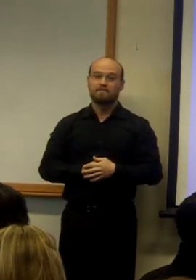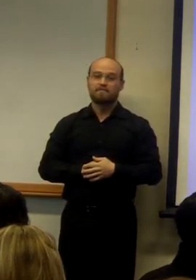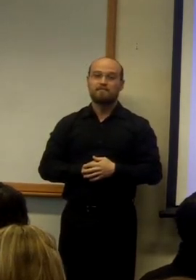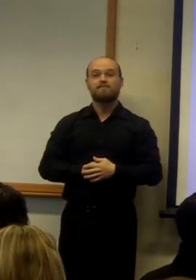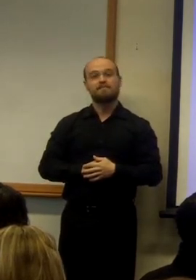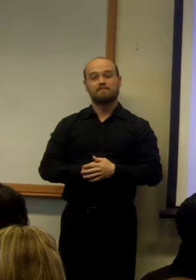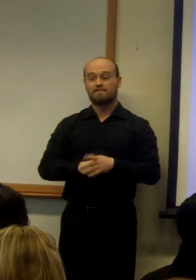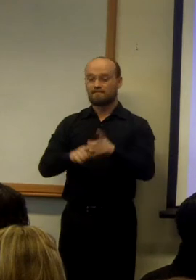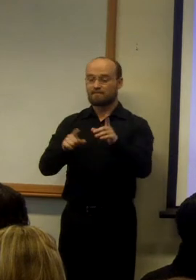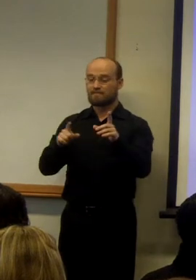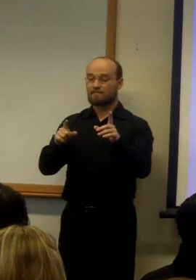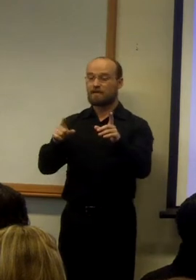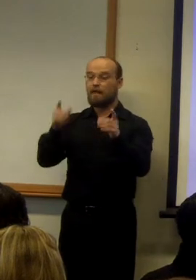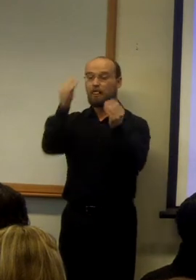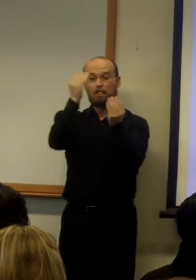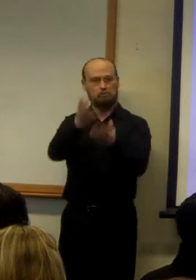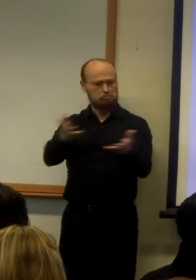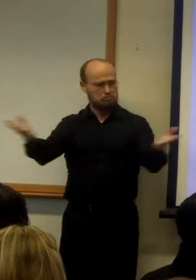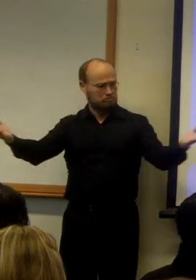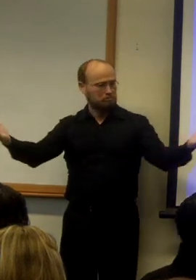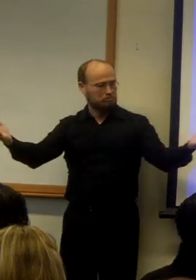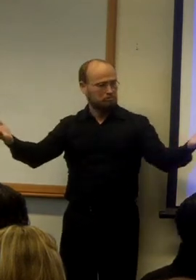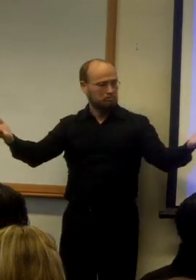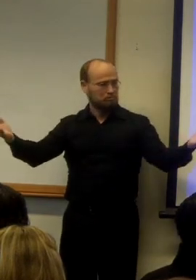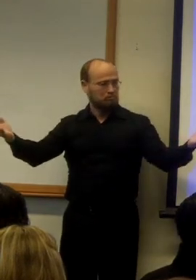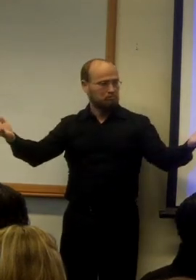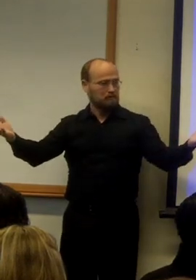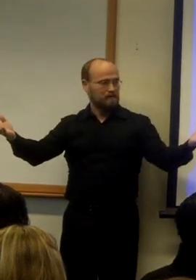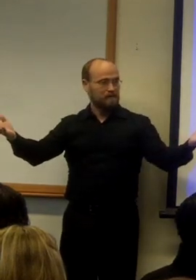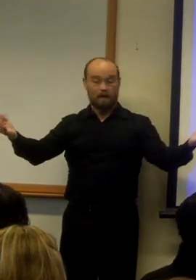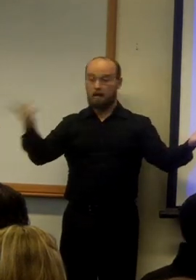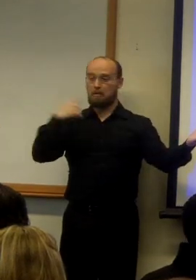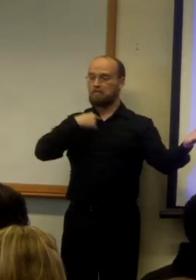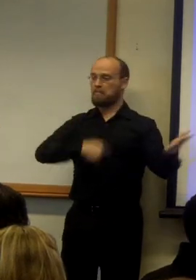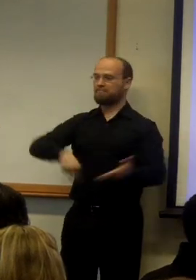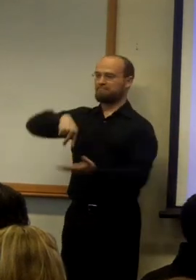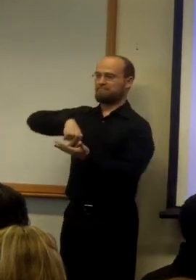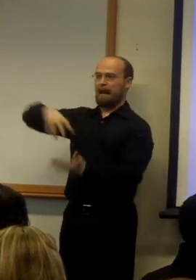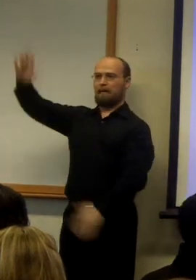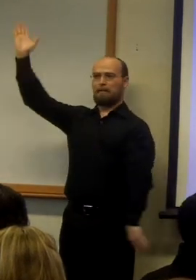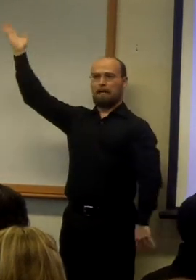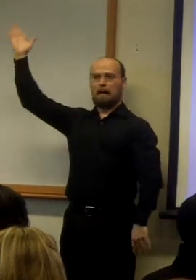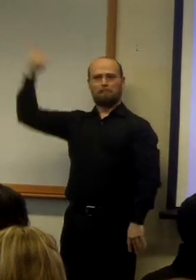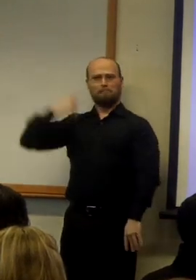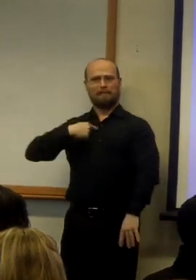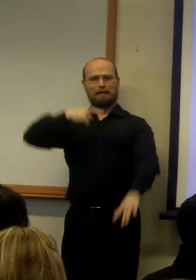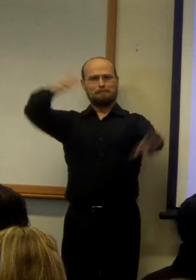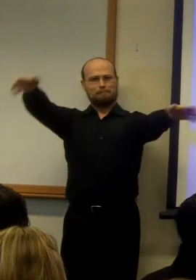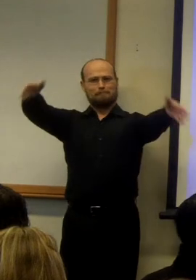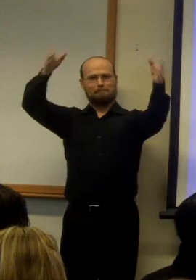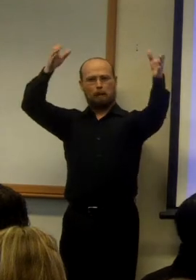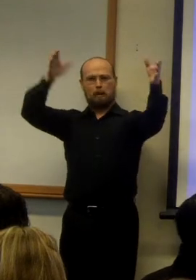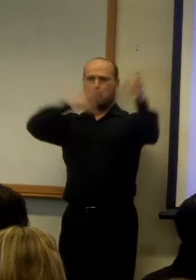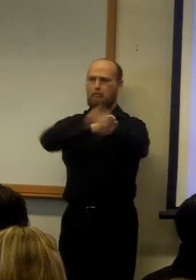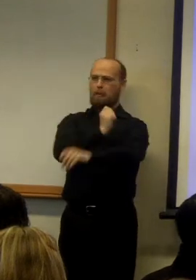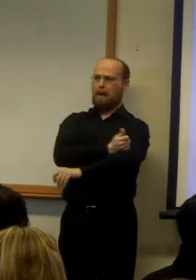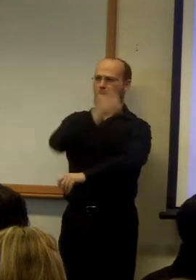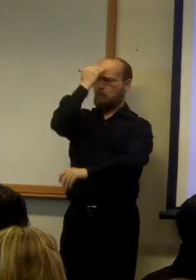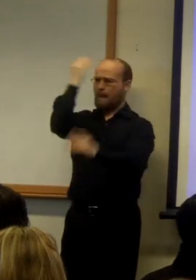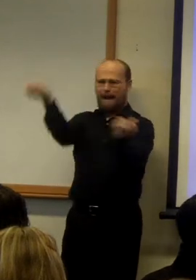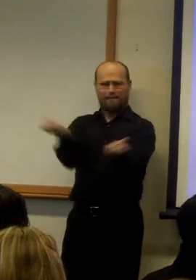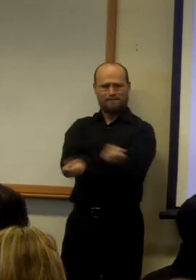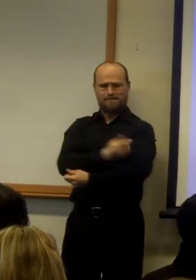I want to start off as well by saying that I'm not coming to you as an authority. I'm not coming to you saying that I know everything about this particular subject